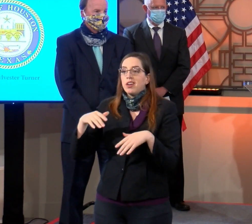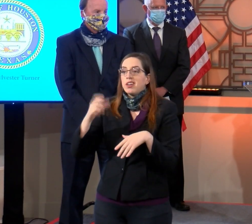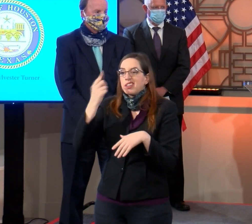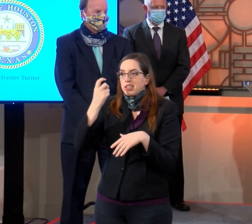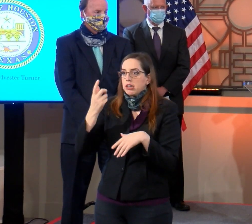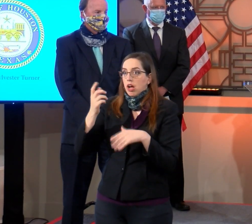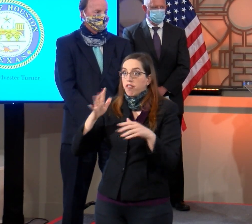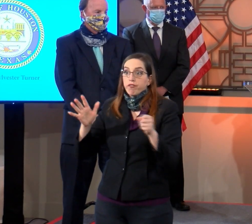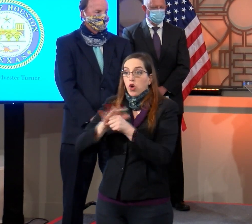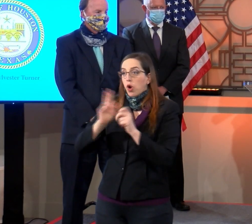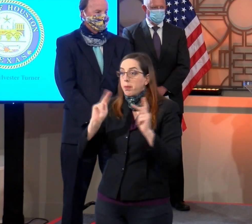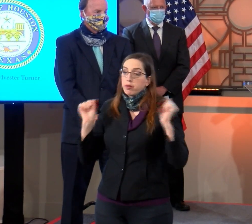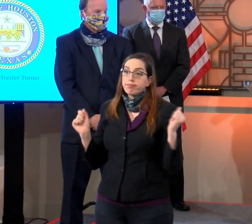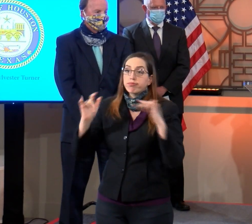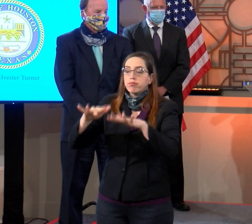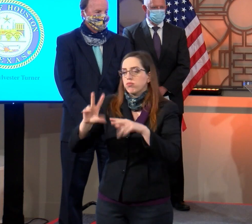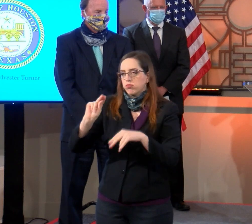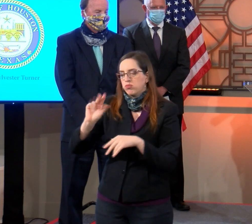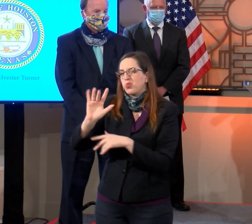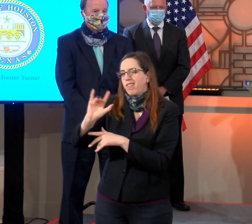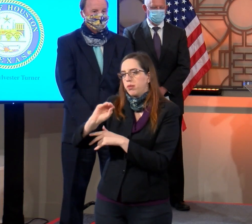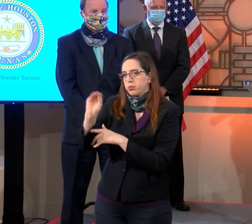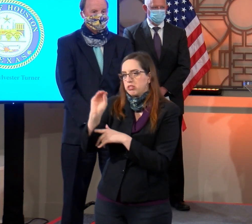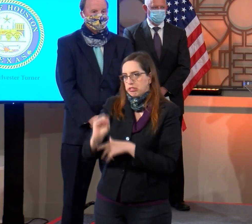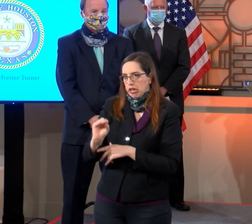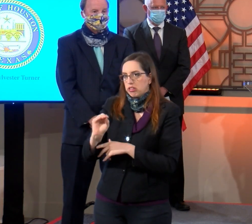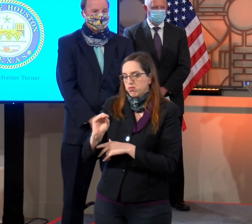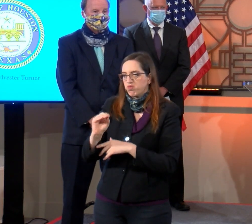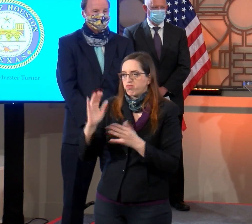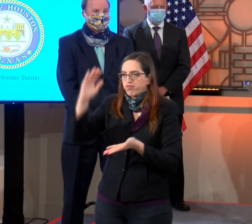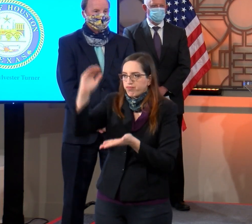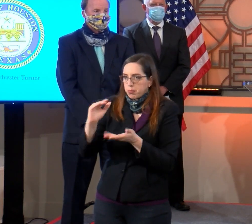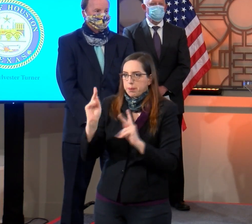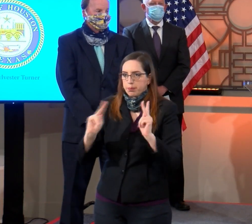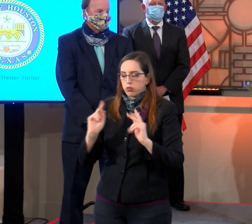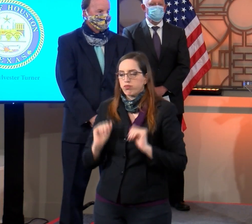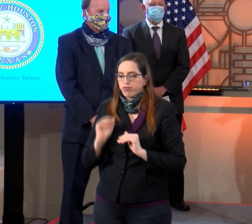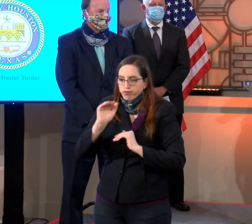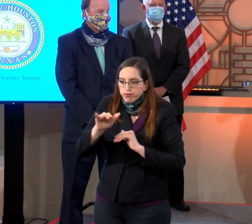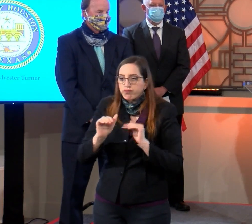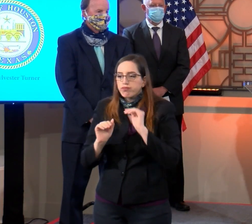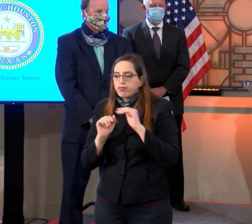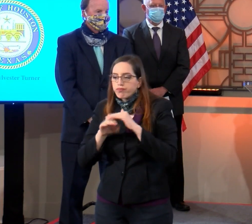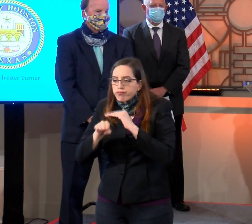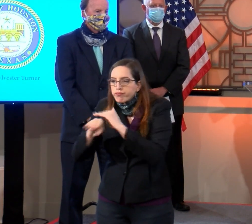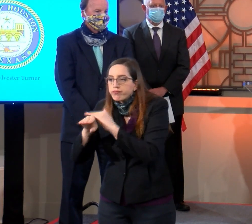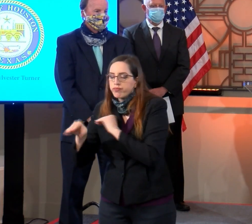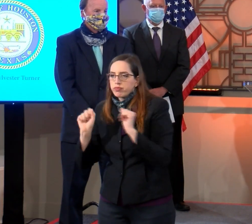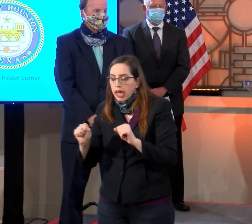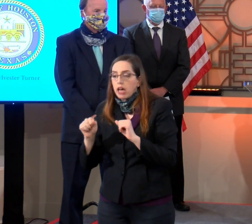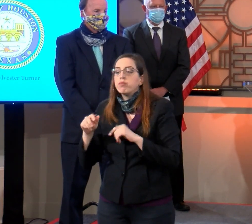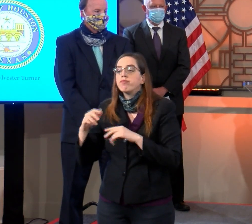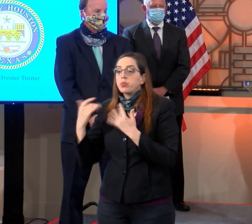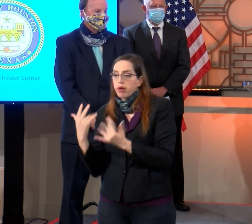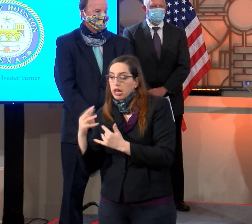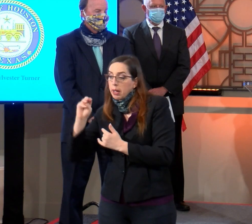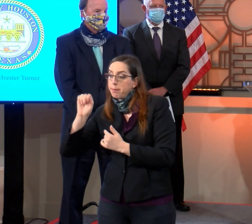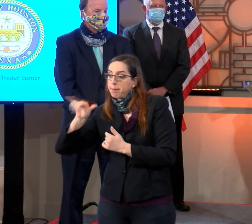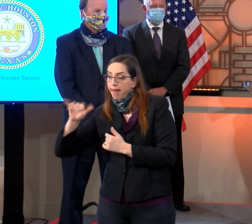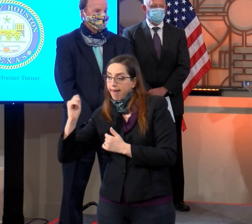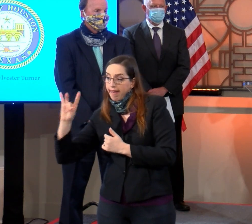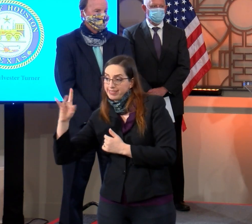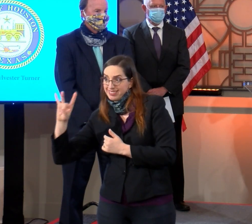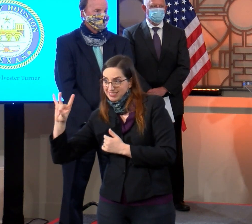25% occupancy level. Then depending on the results from that, on May 18th, it could